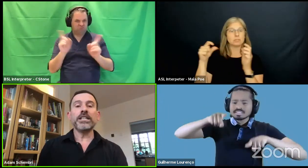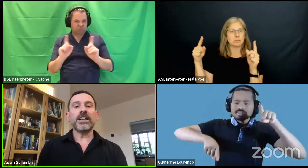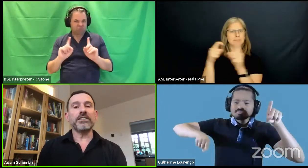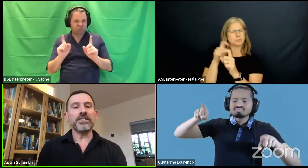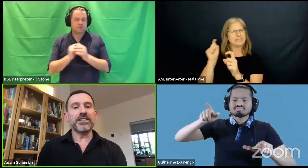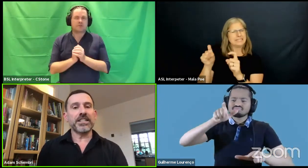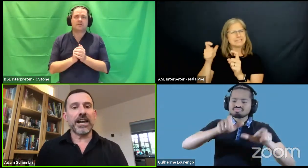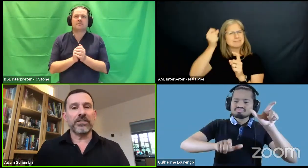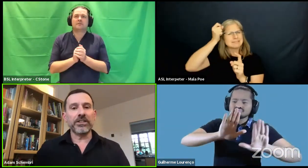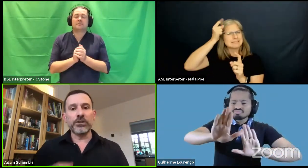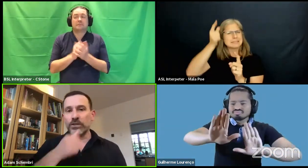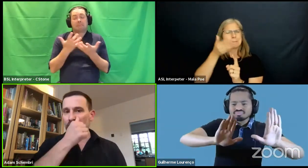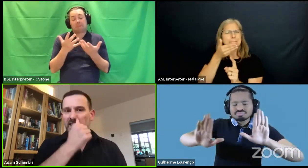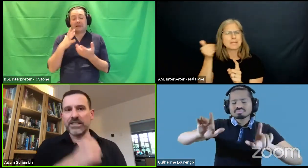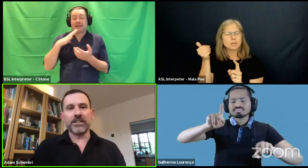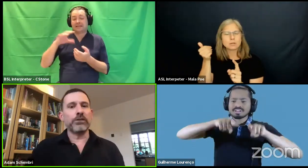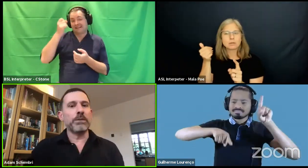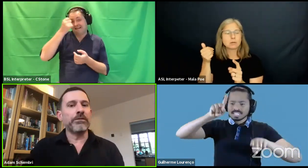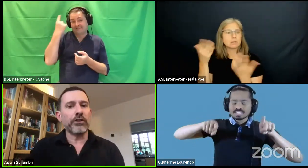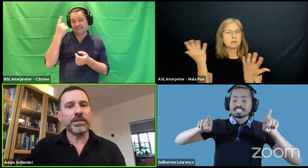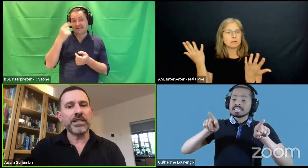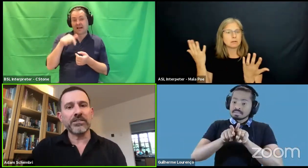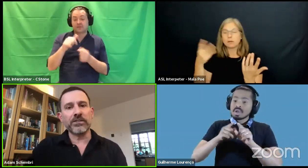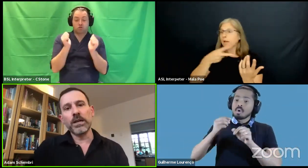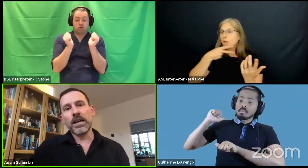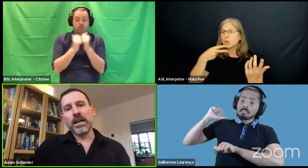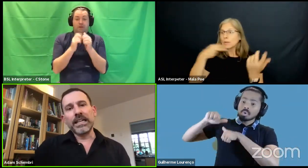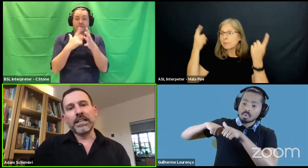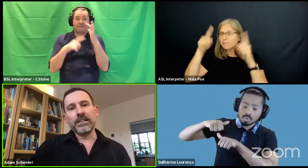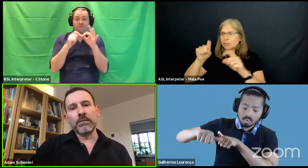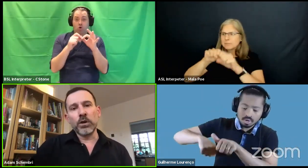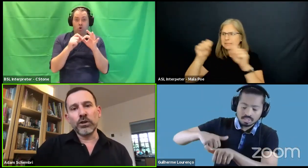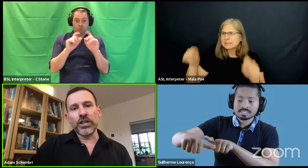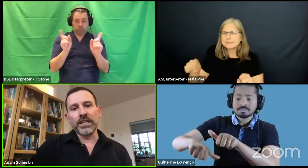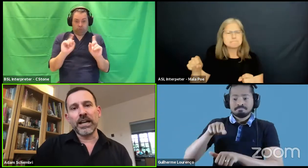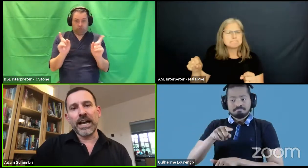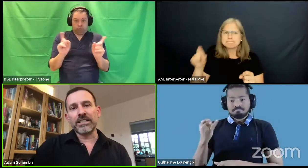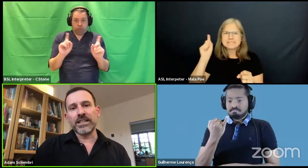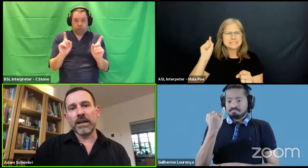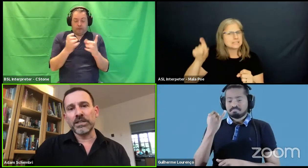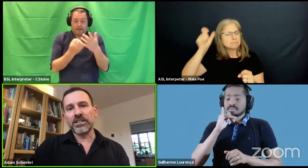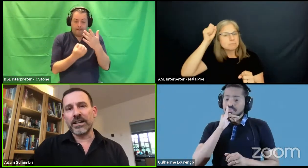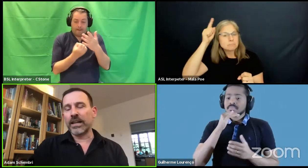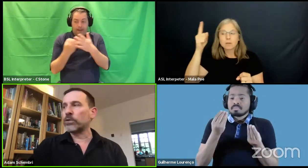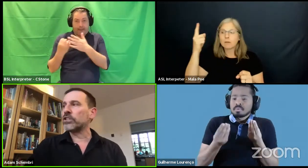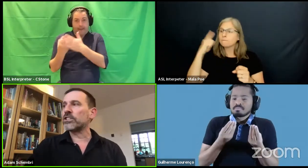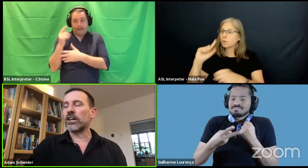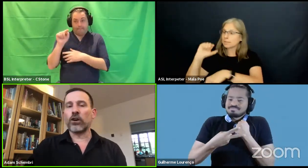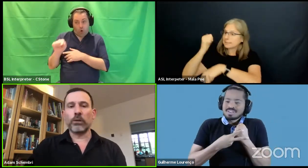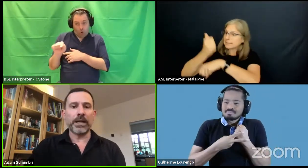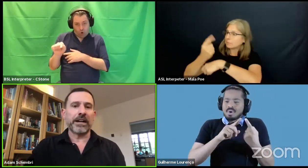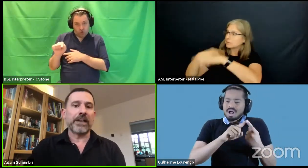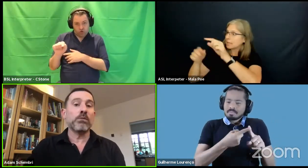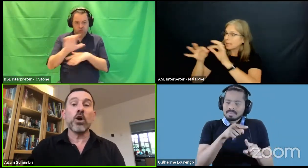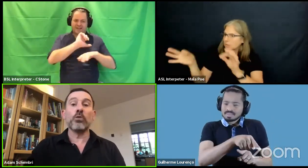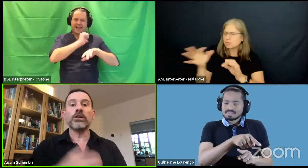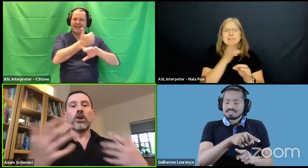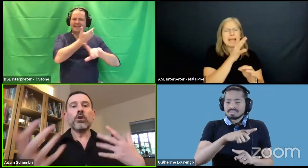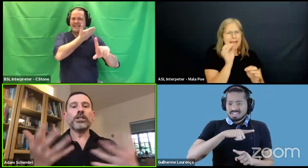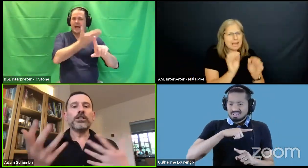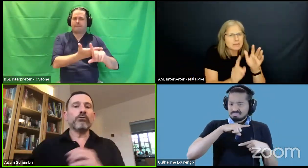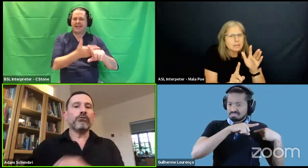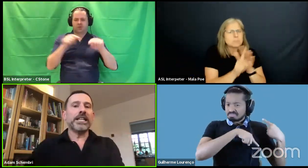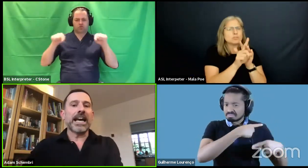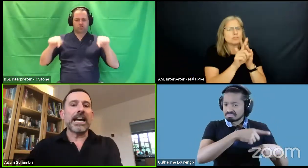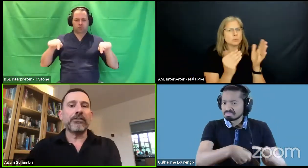we need to understand the use of this agreement verb system in emerging and established sign languages a lot better. At the moment,